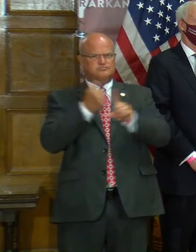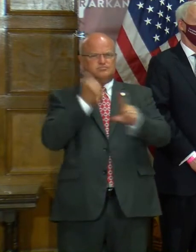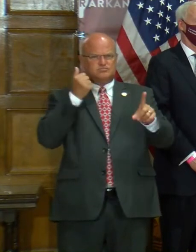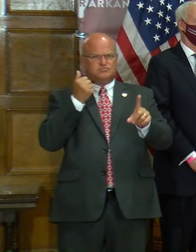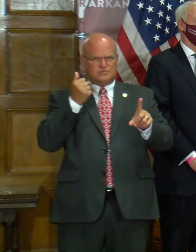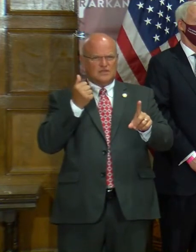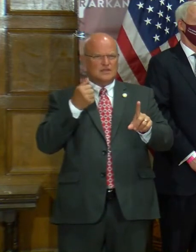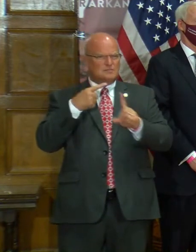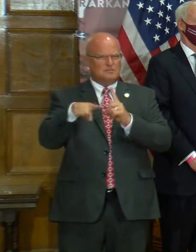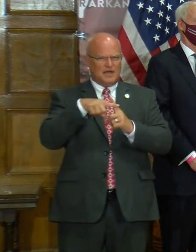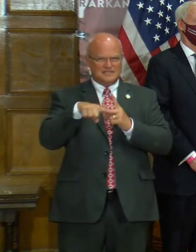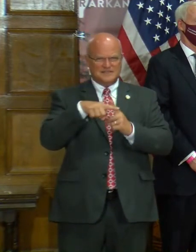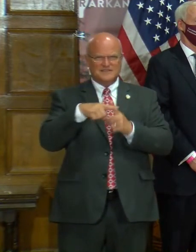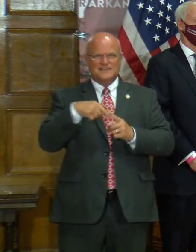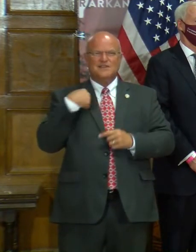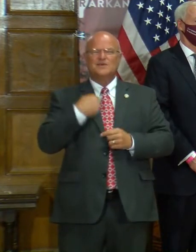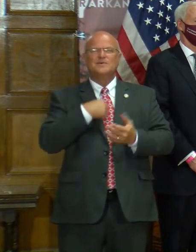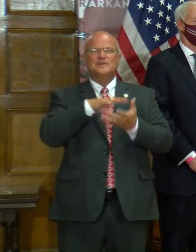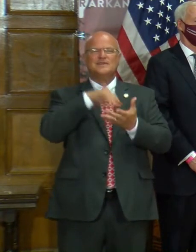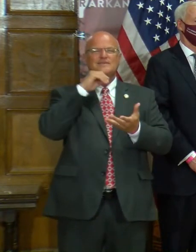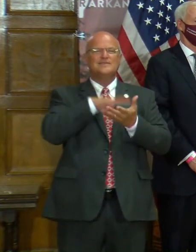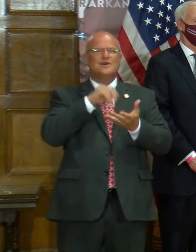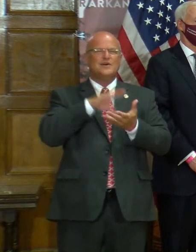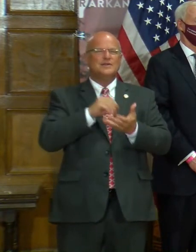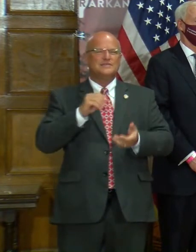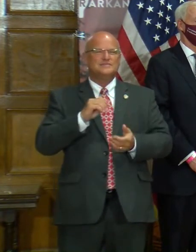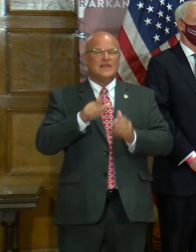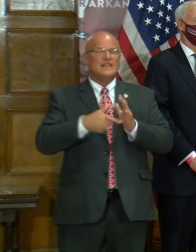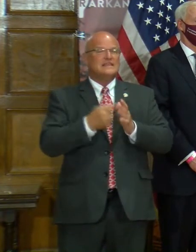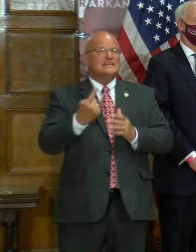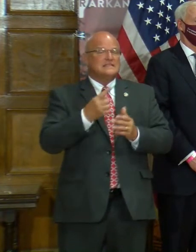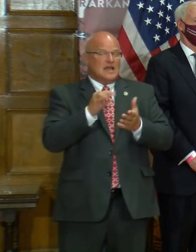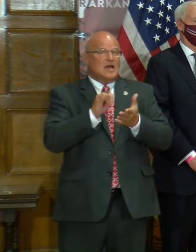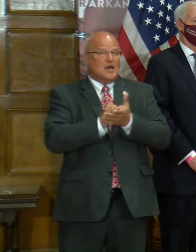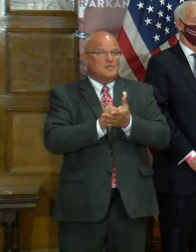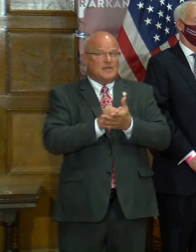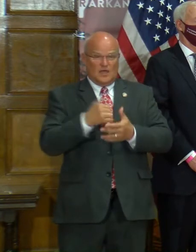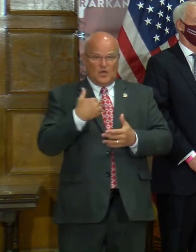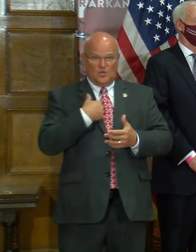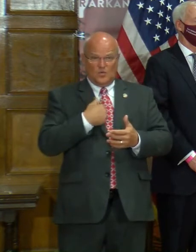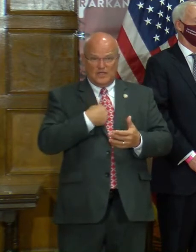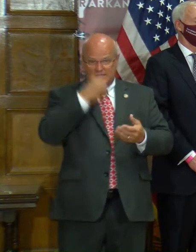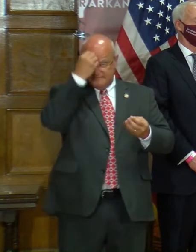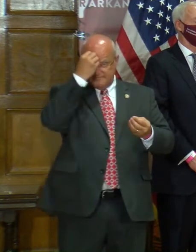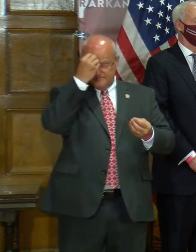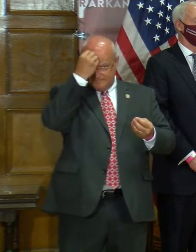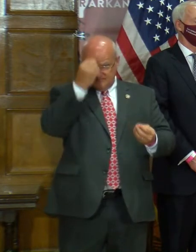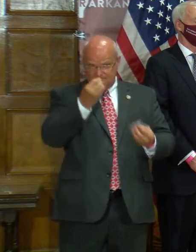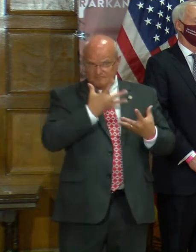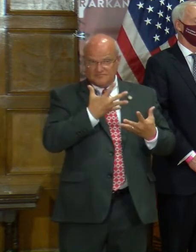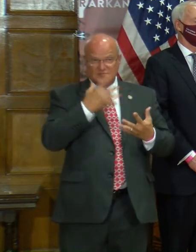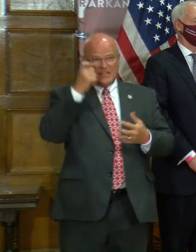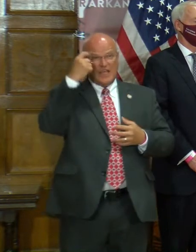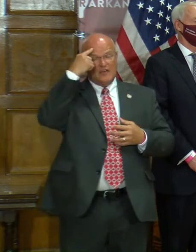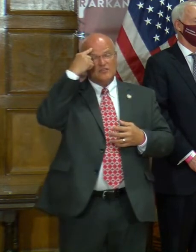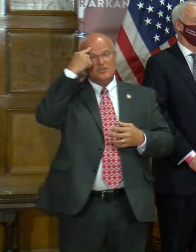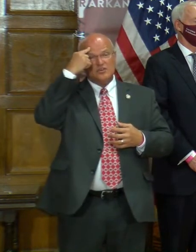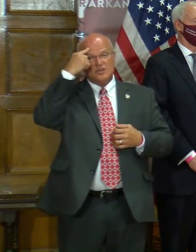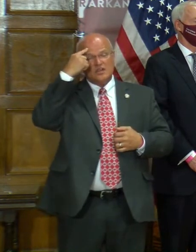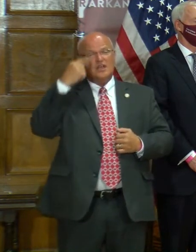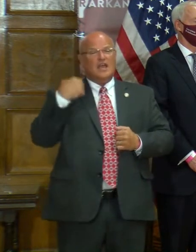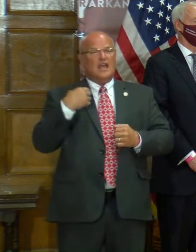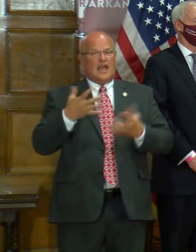players that turned positive. So we are going to learn. This is something that we have advised the governor on. We've given